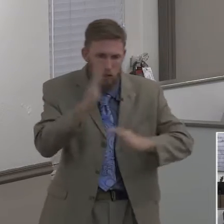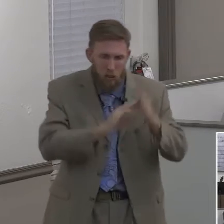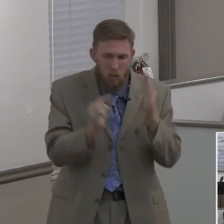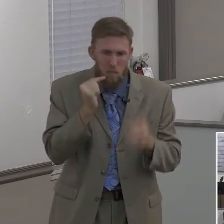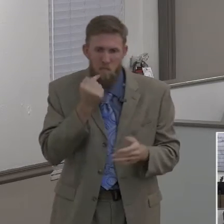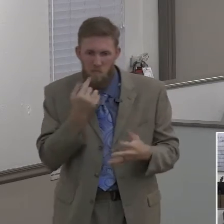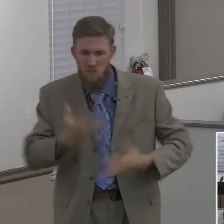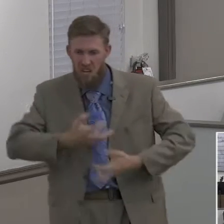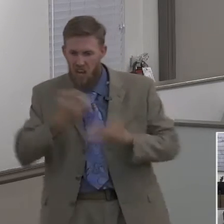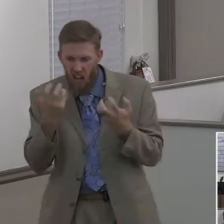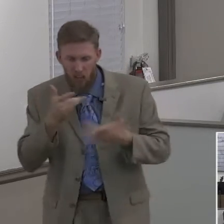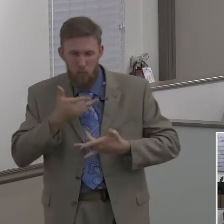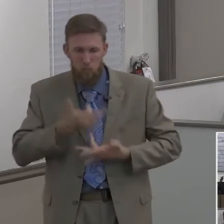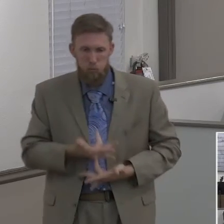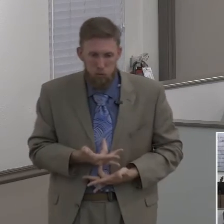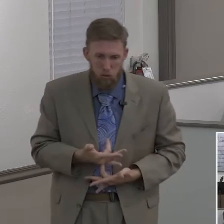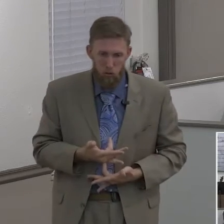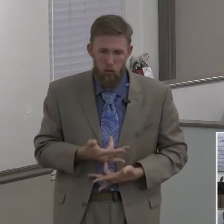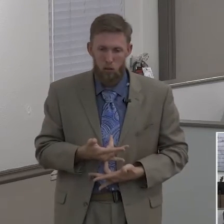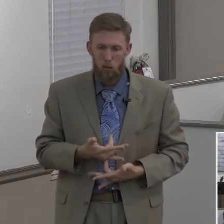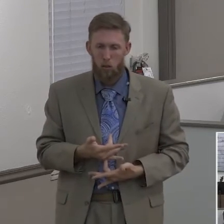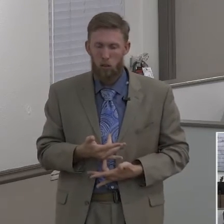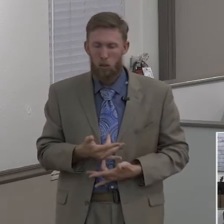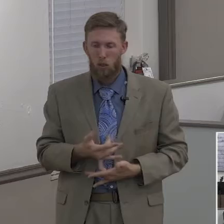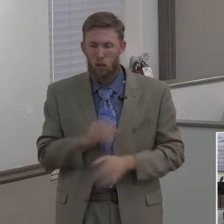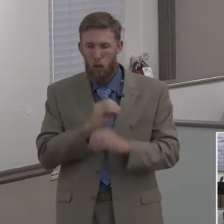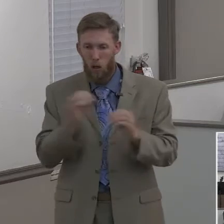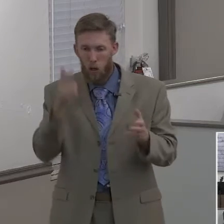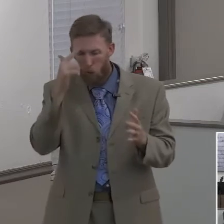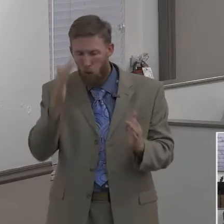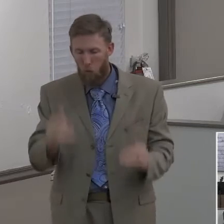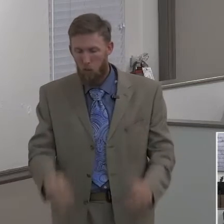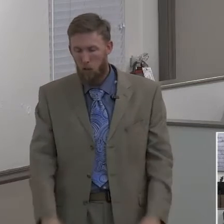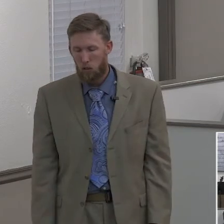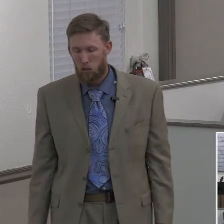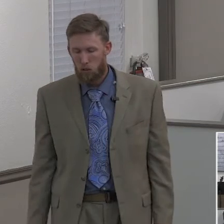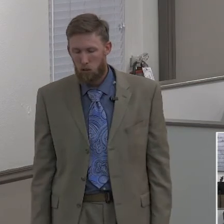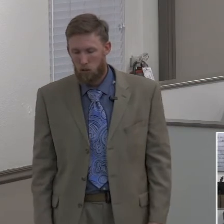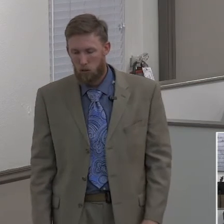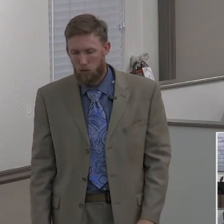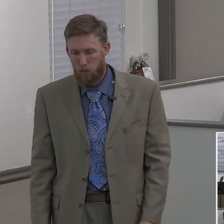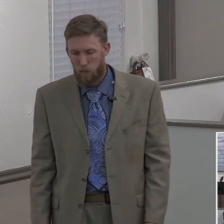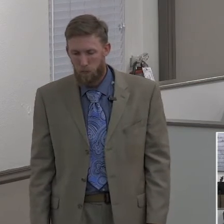anger, bitterness, fear, discouragement, and depression, loss of hope.